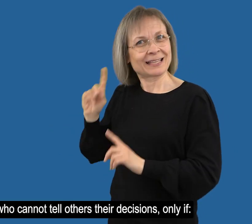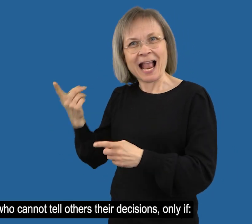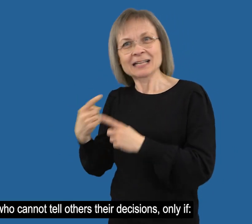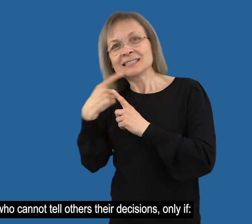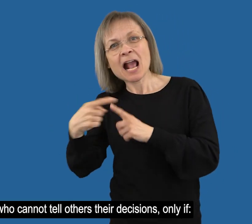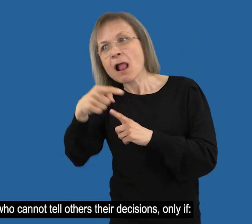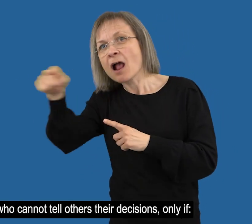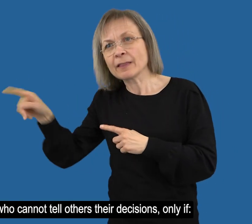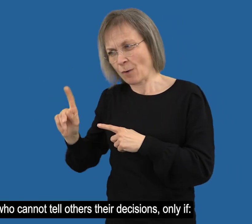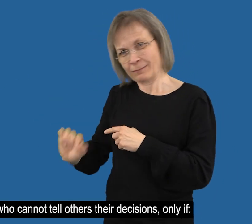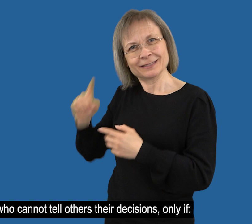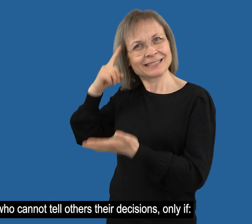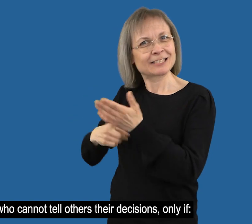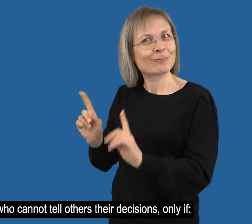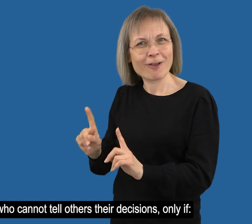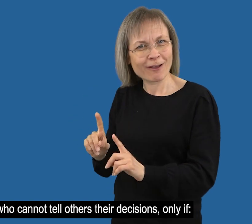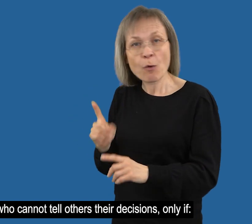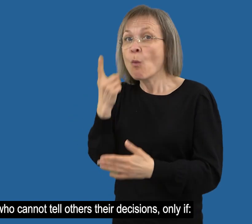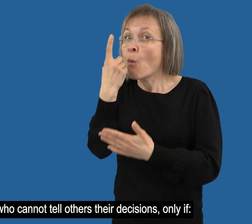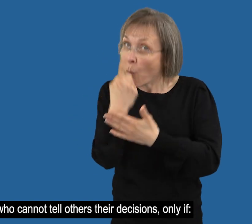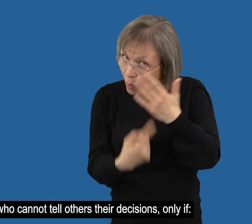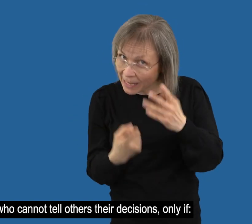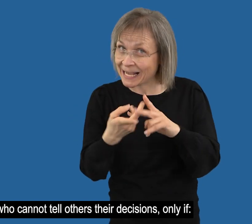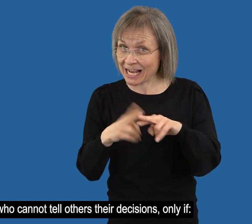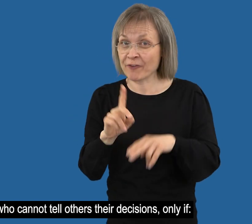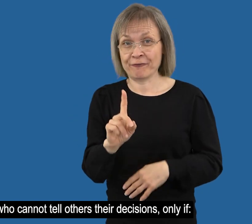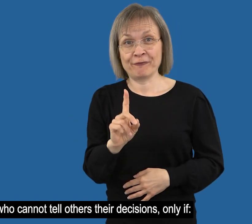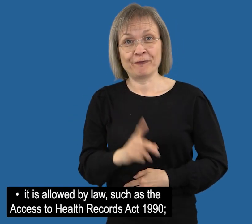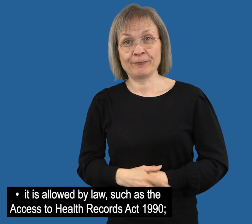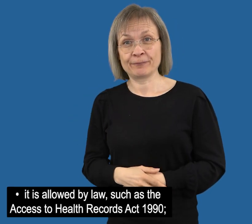or who cannot tell others their decisions, only if